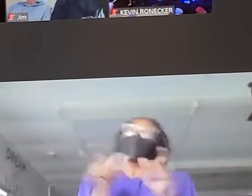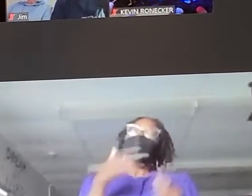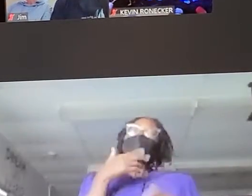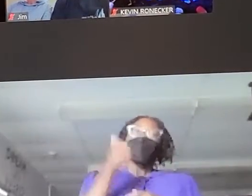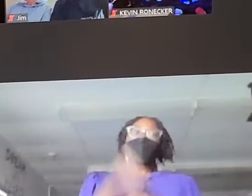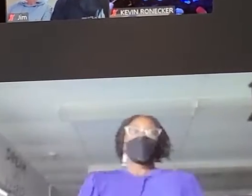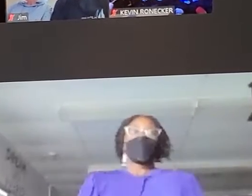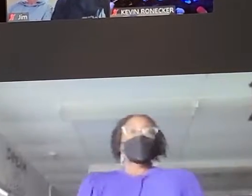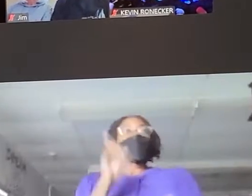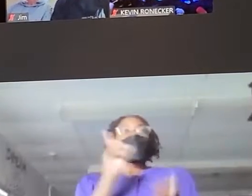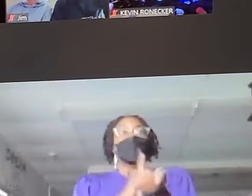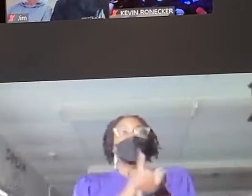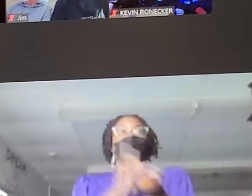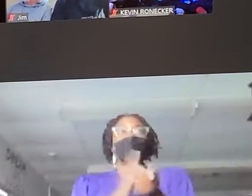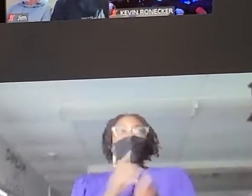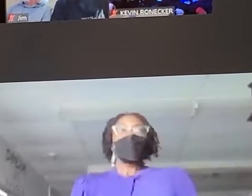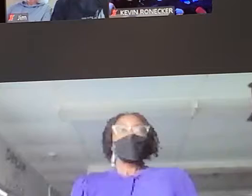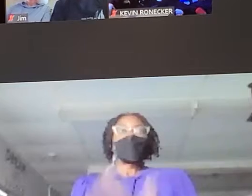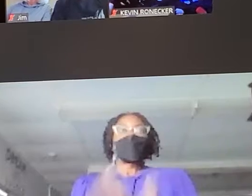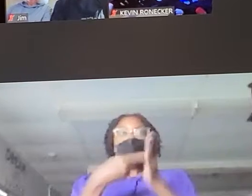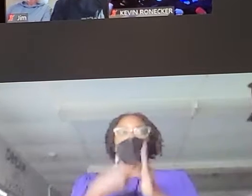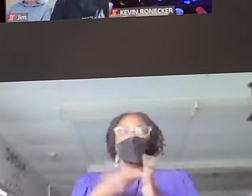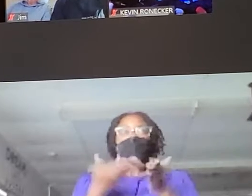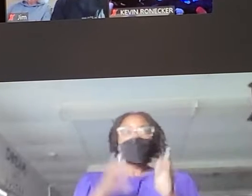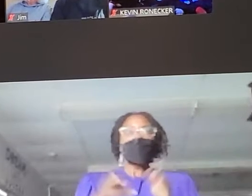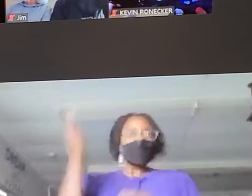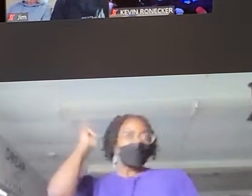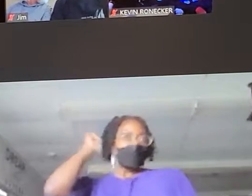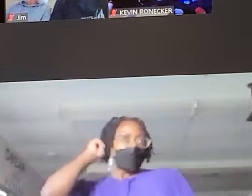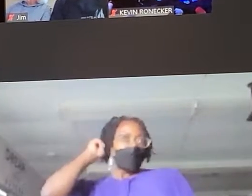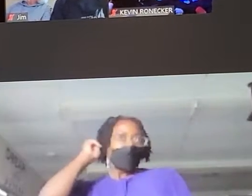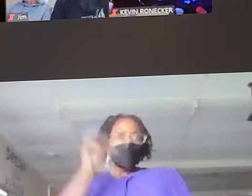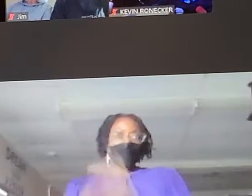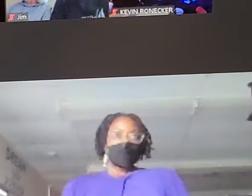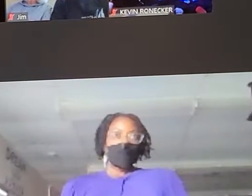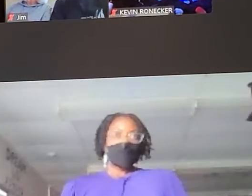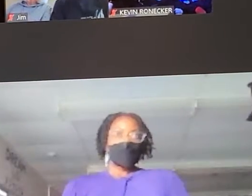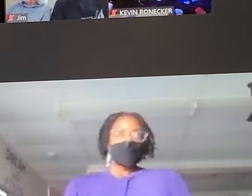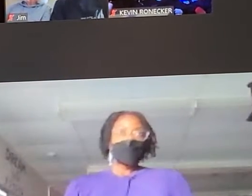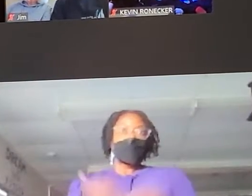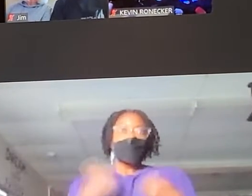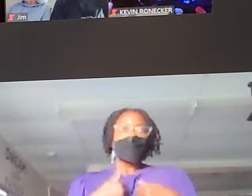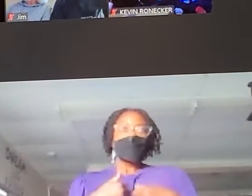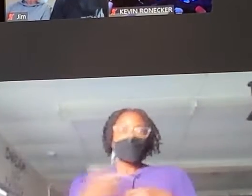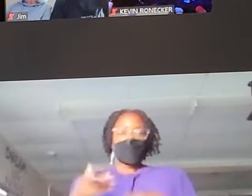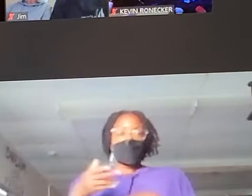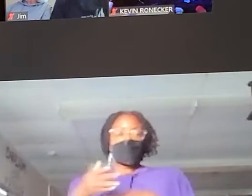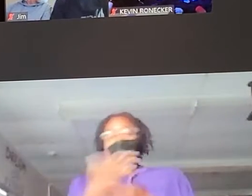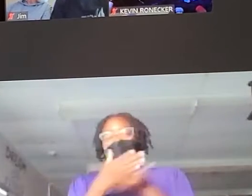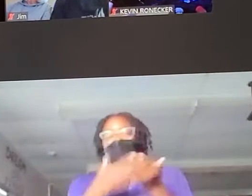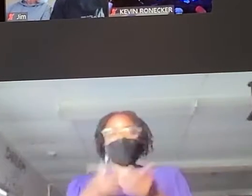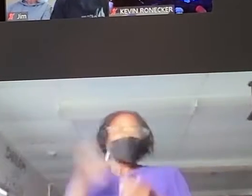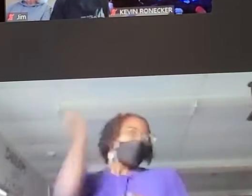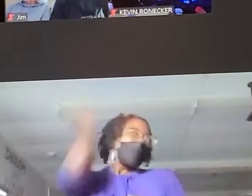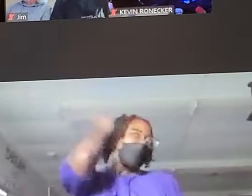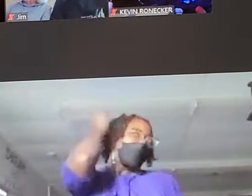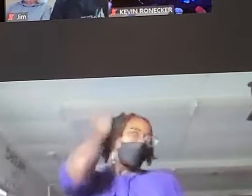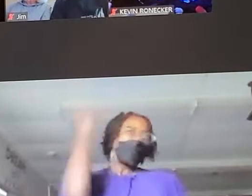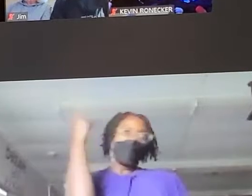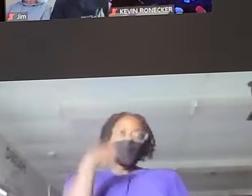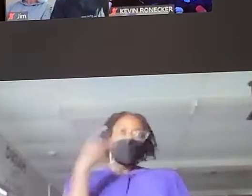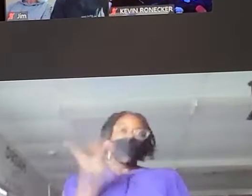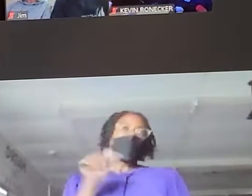Dr. Paisley showed me how a cochlear implant has an outside part that looks like my hearing. I